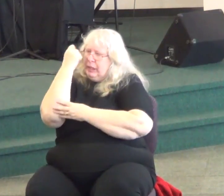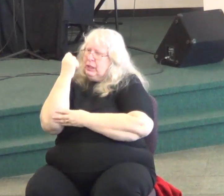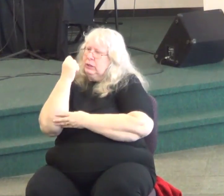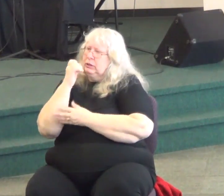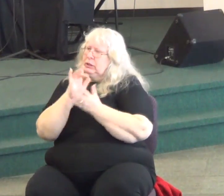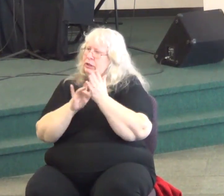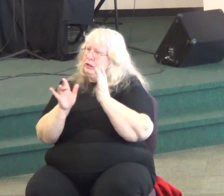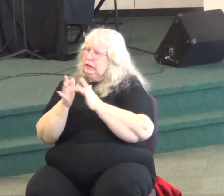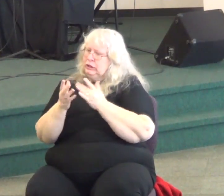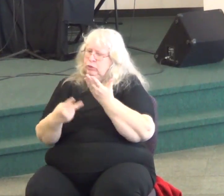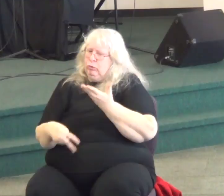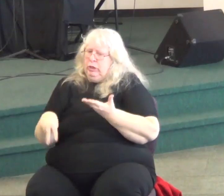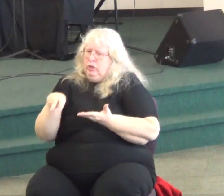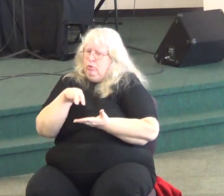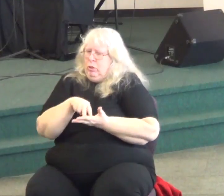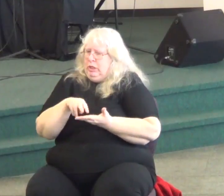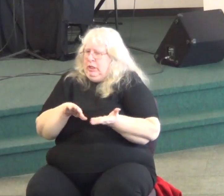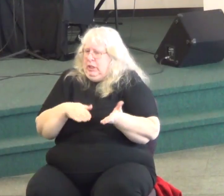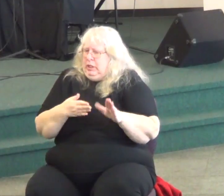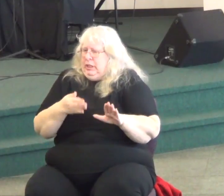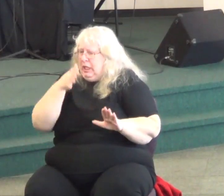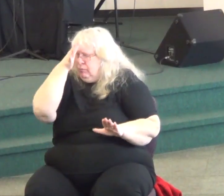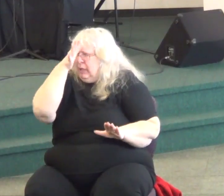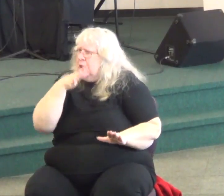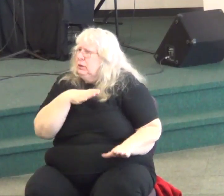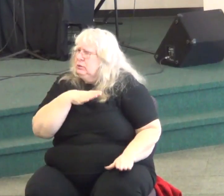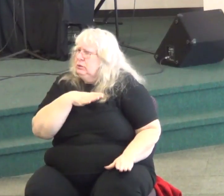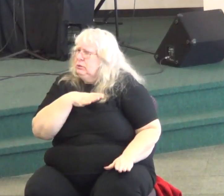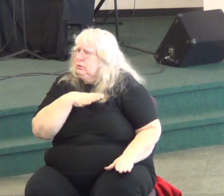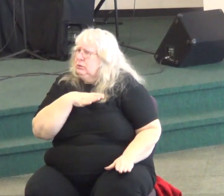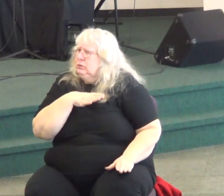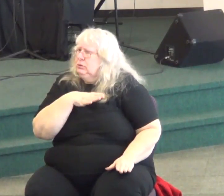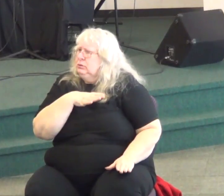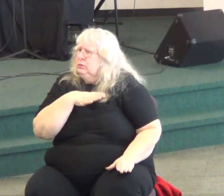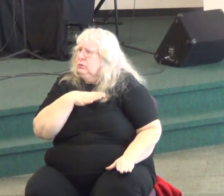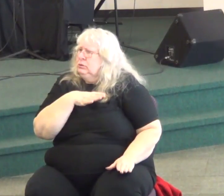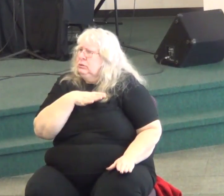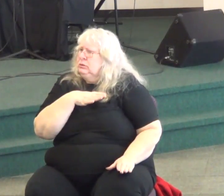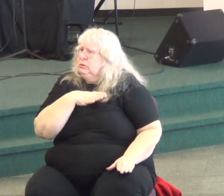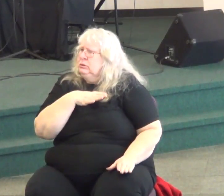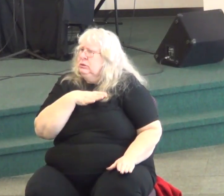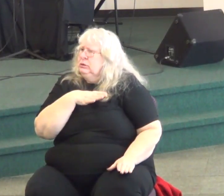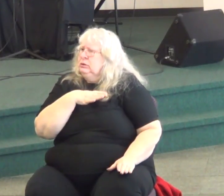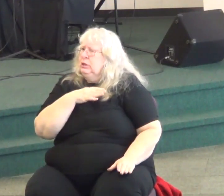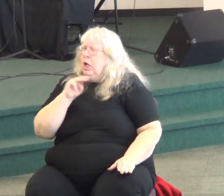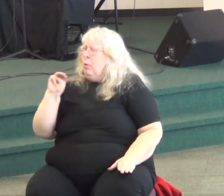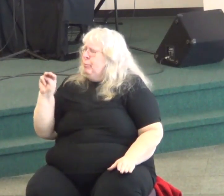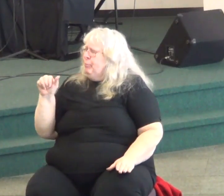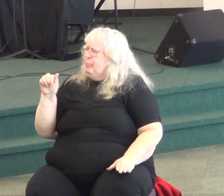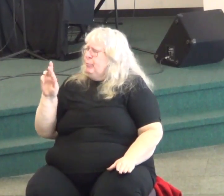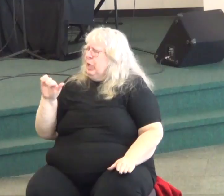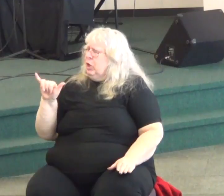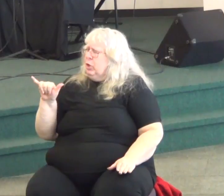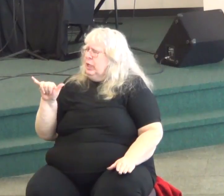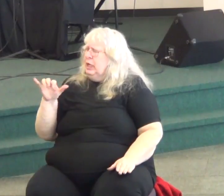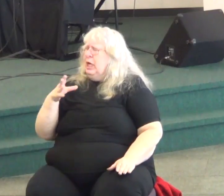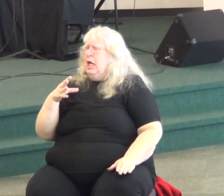to life. And that dead man, Mary and Martha said, Lord, if you'd only been